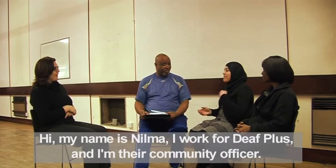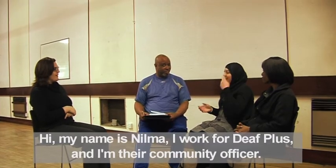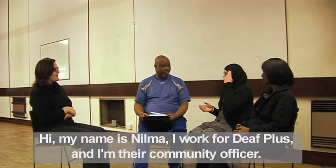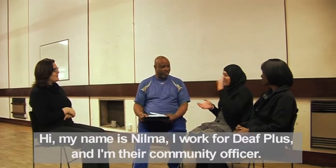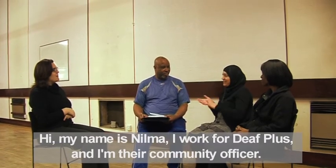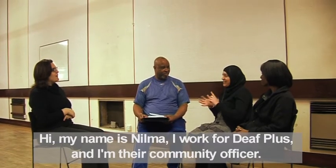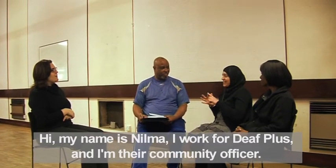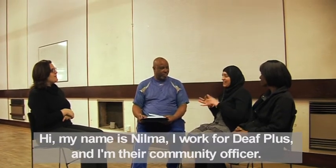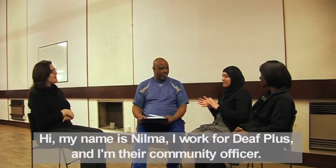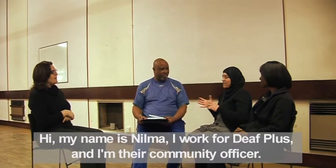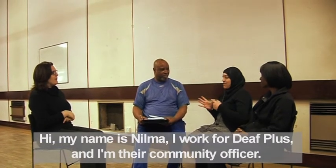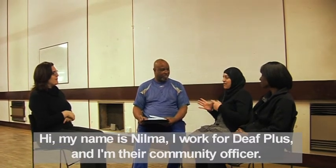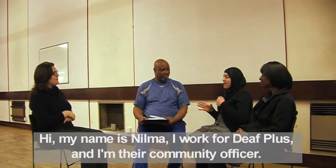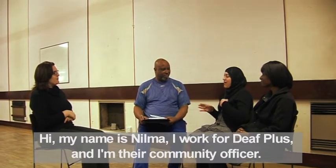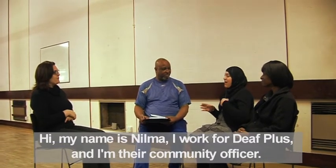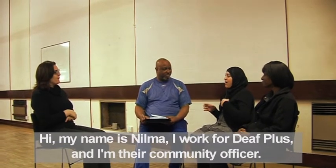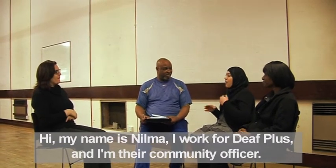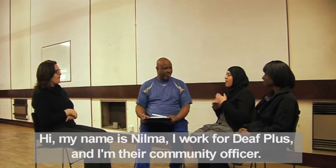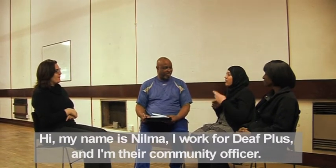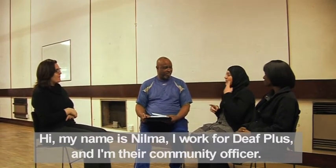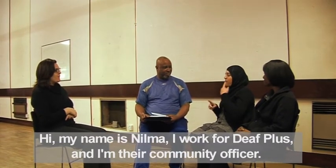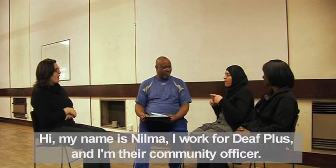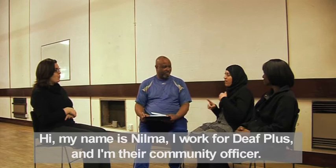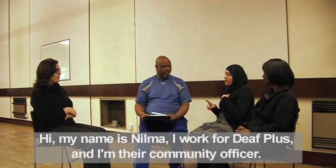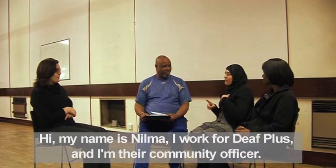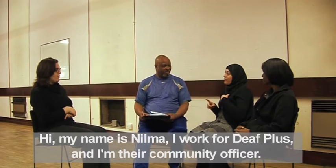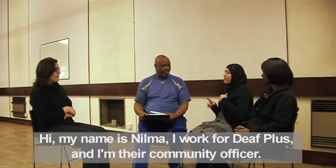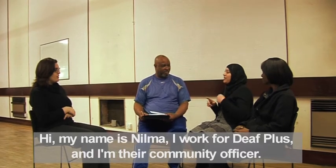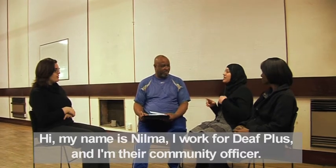Hi, my name is Nilma. I work for Deaf Plus